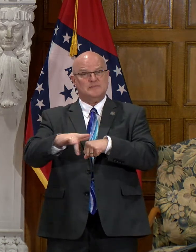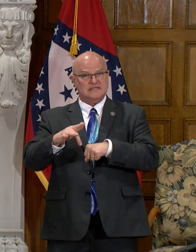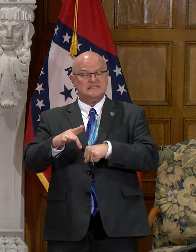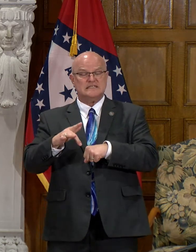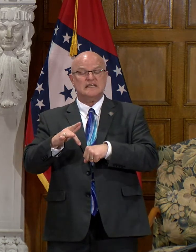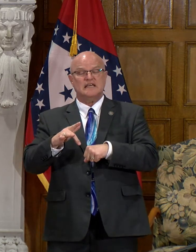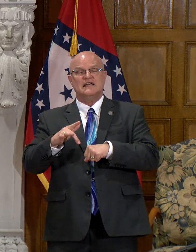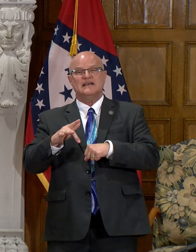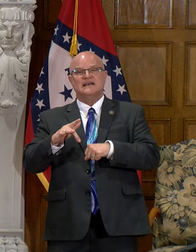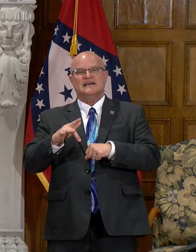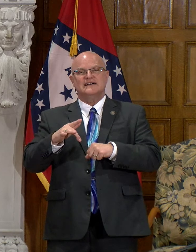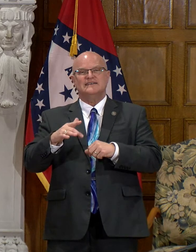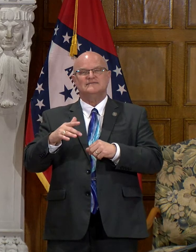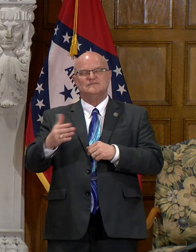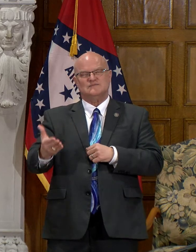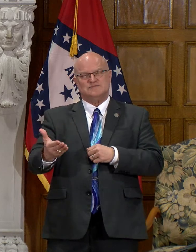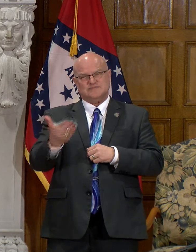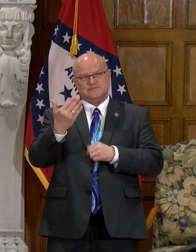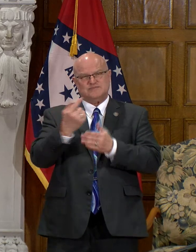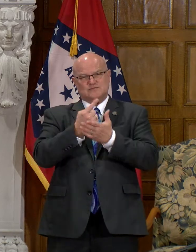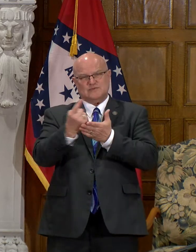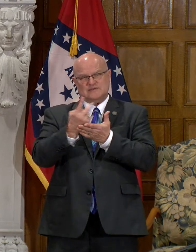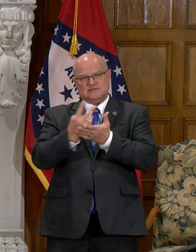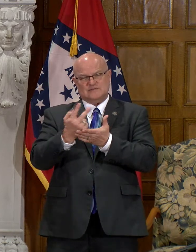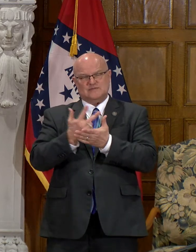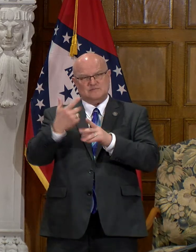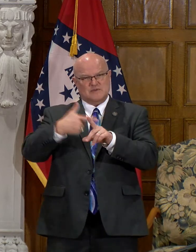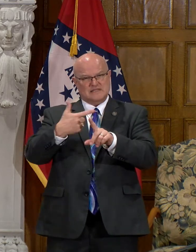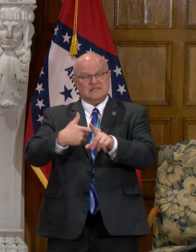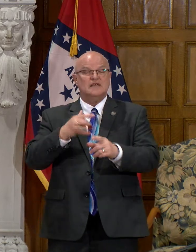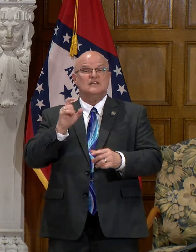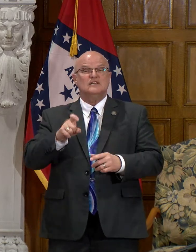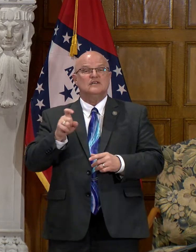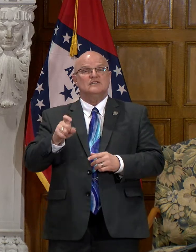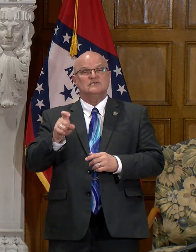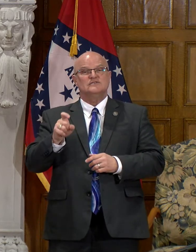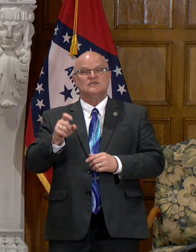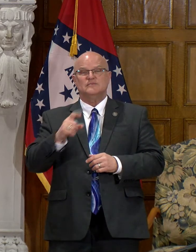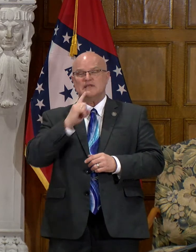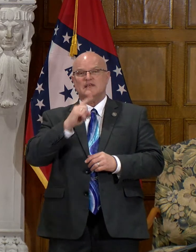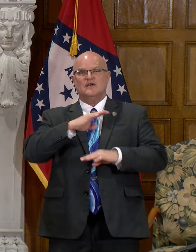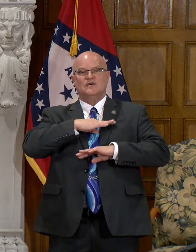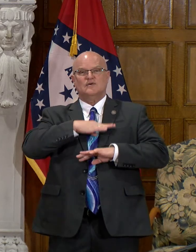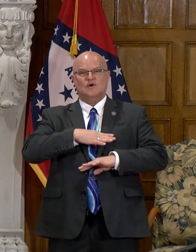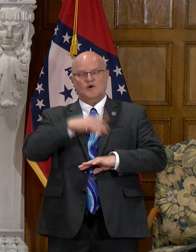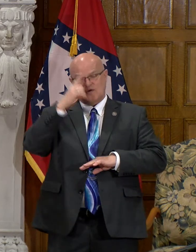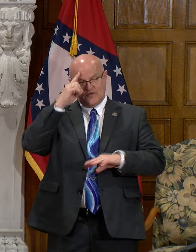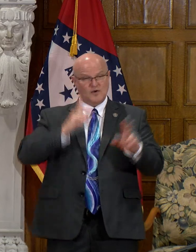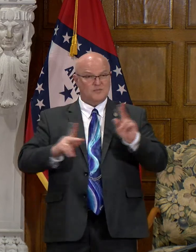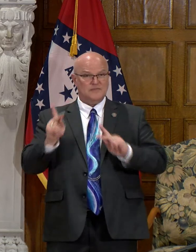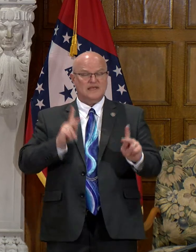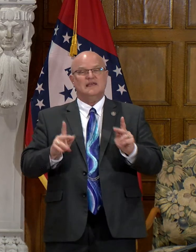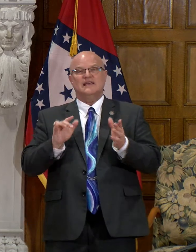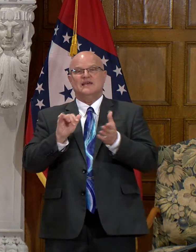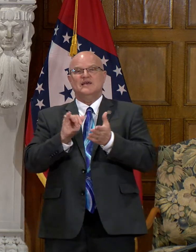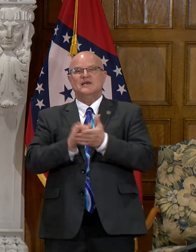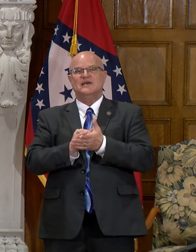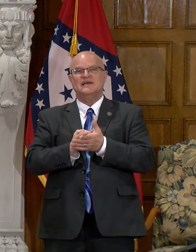availability in the coming weeks and months. That should be a relief to those